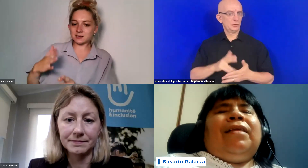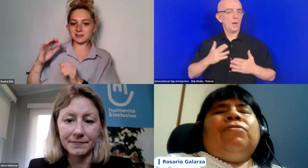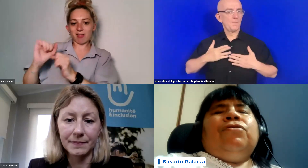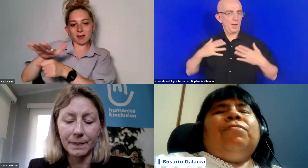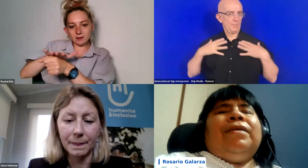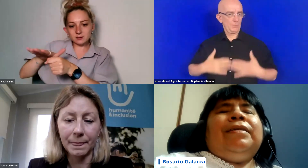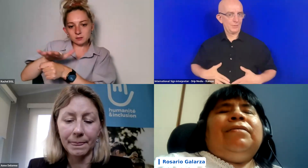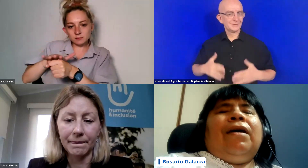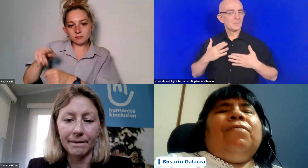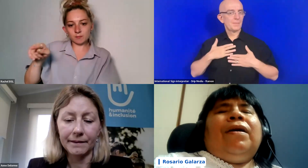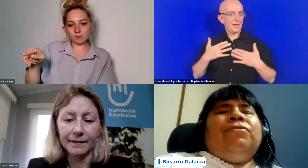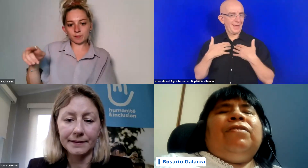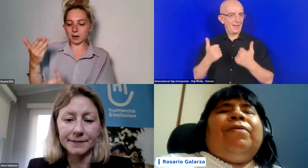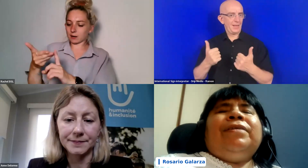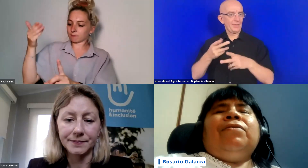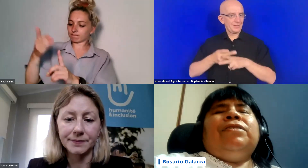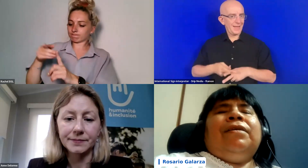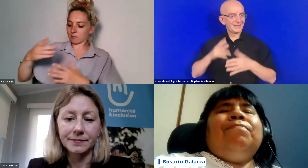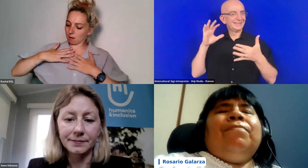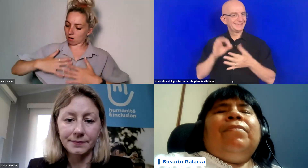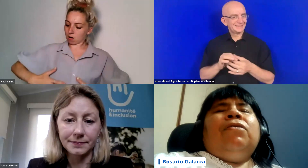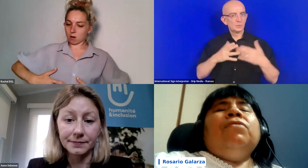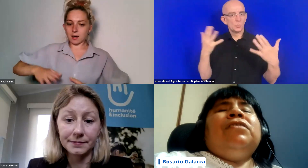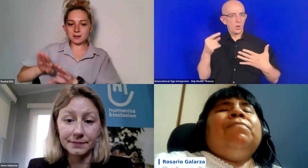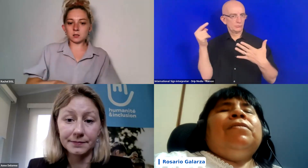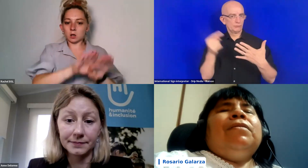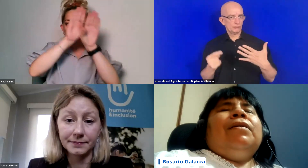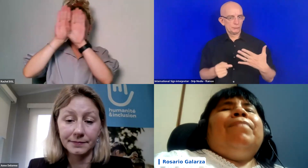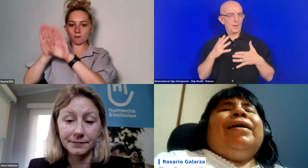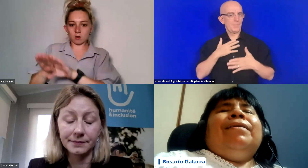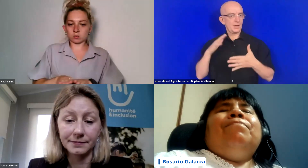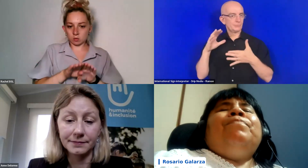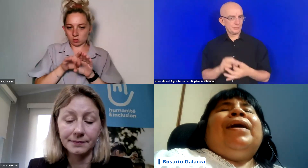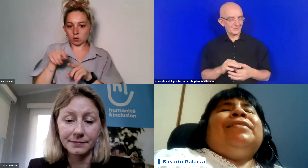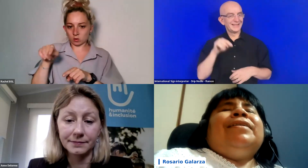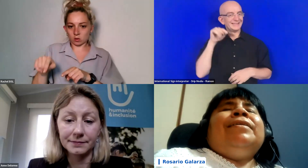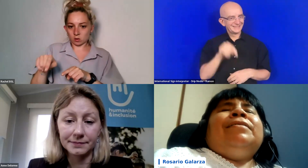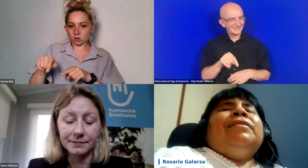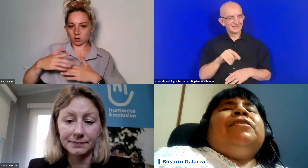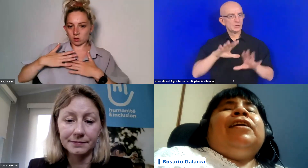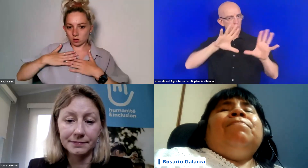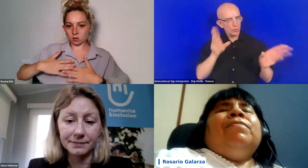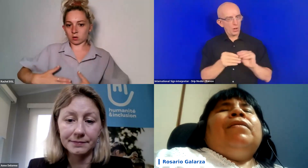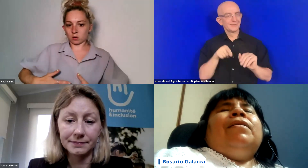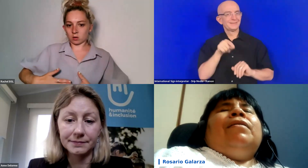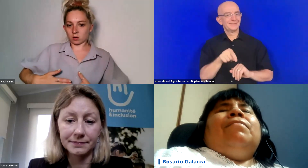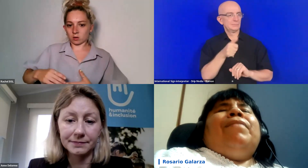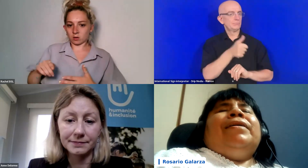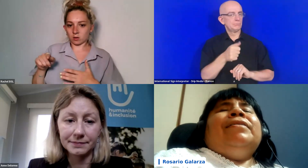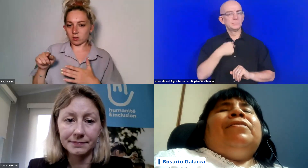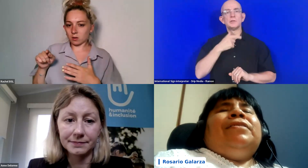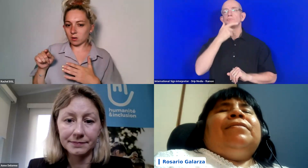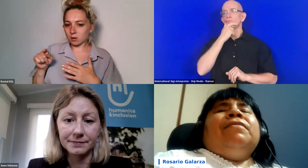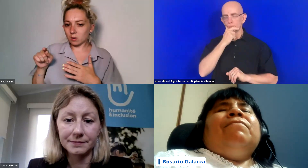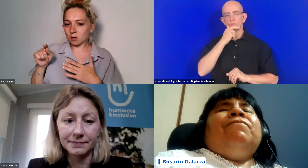acknowledges that autonomy is now a universal concept but is shaped